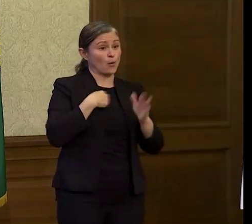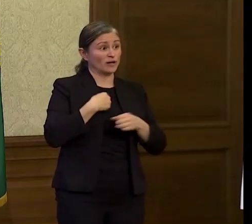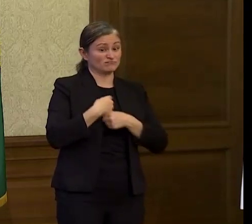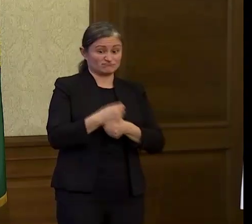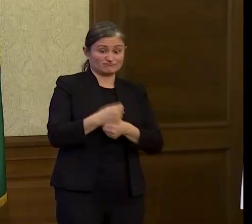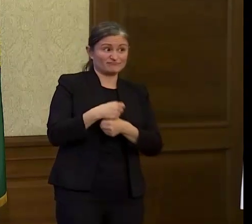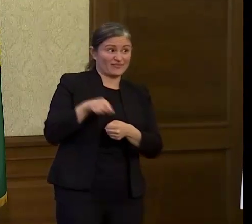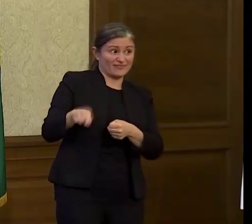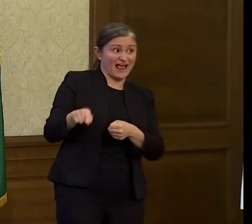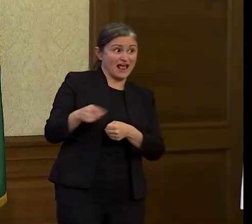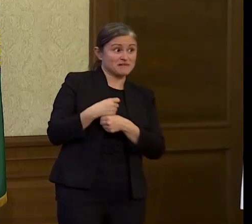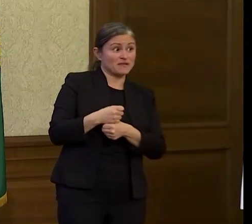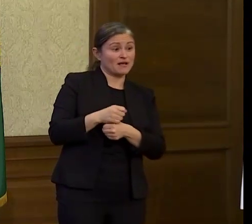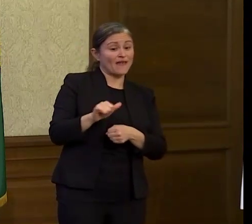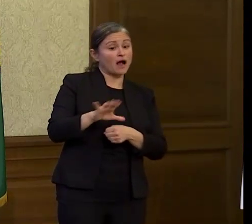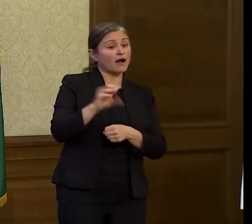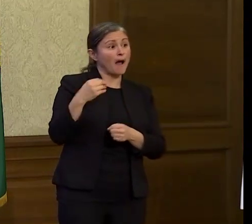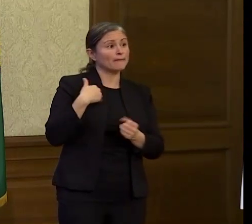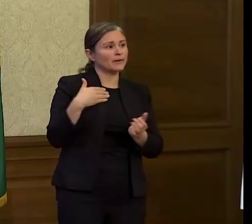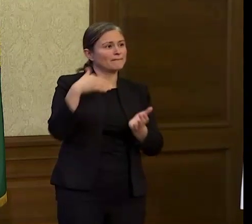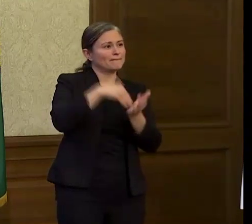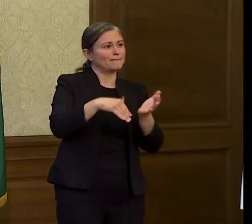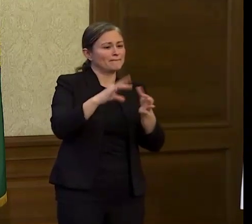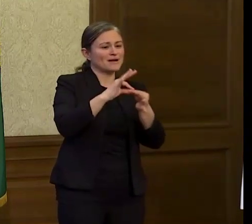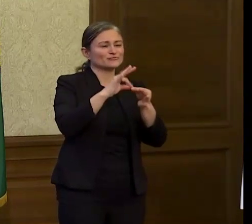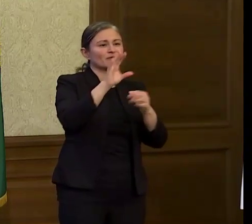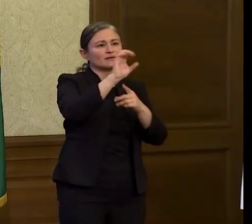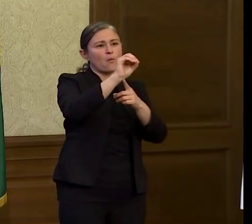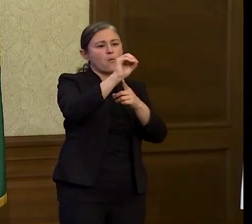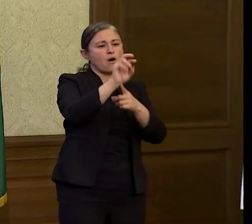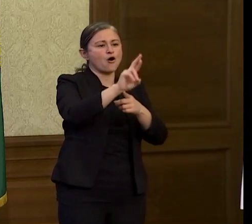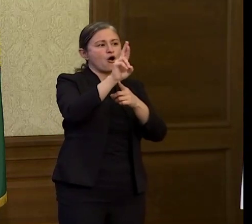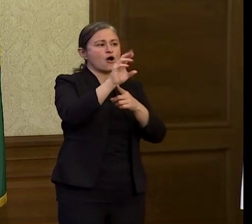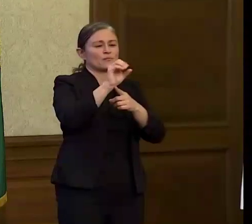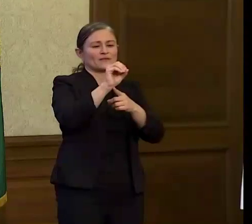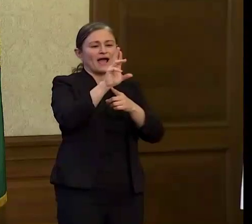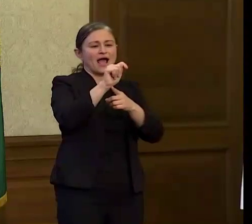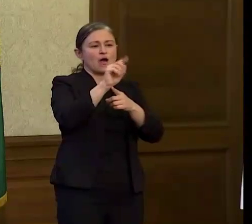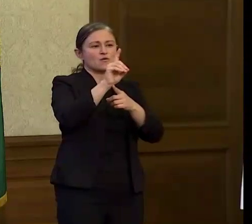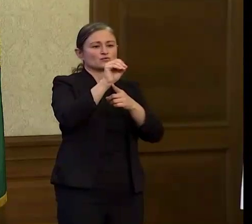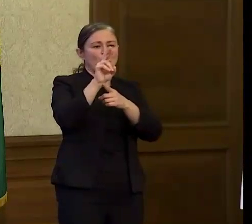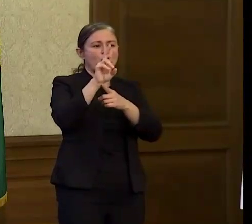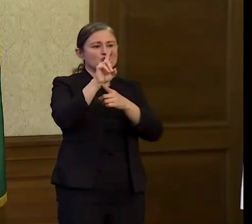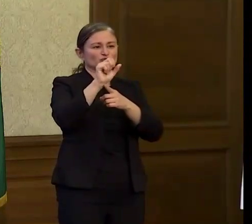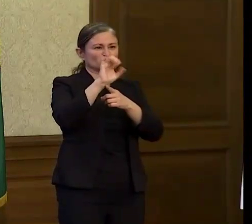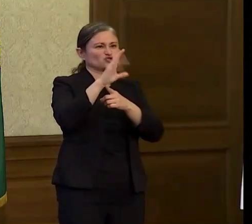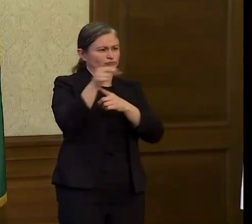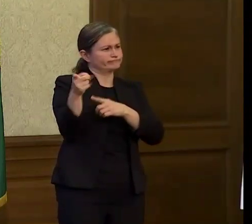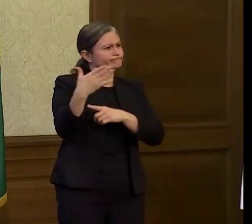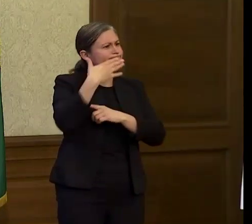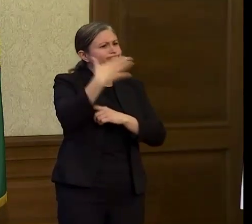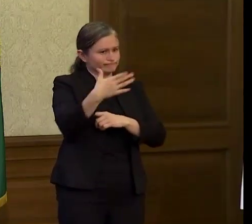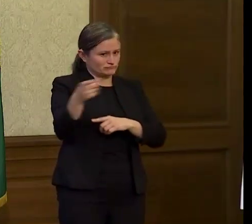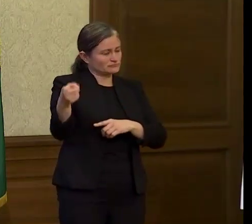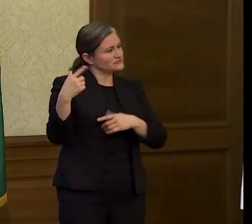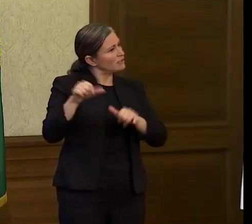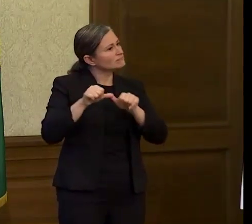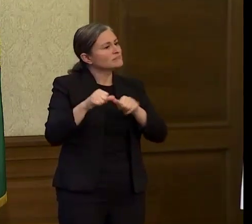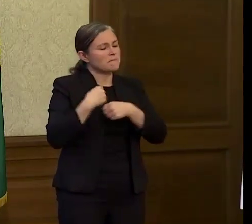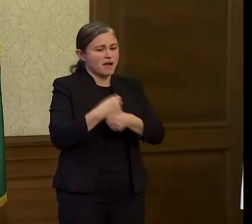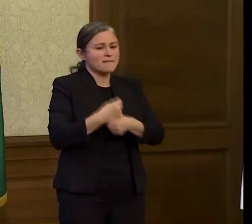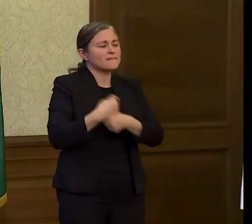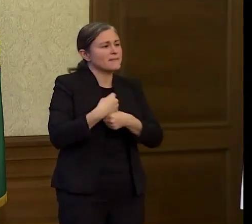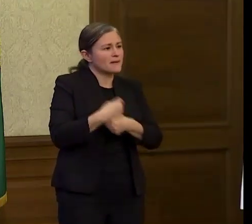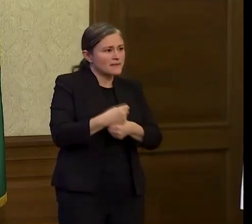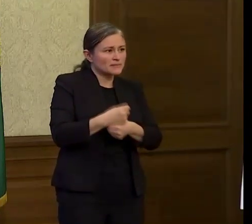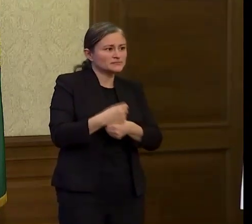prison industries are making surgical masks, and we're seeing some real creativity. I heard a story about a fellow over in